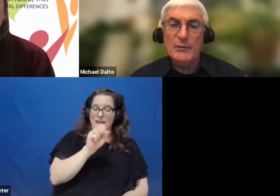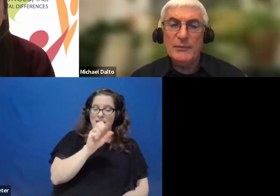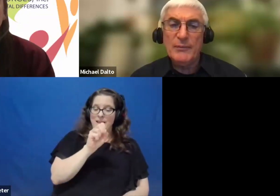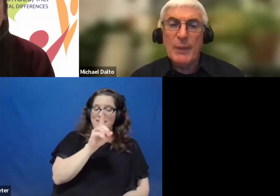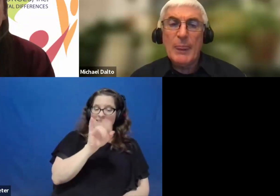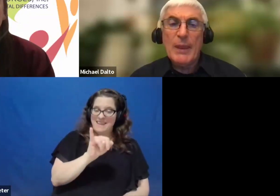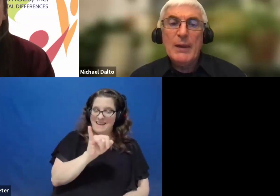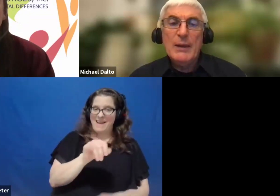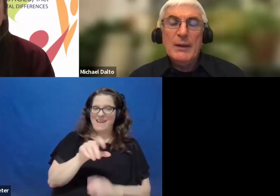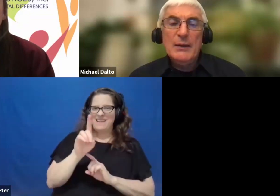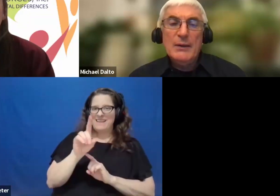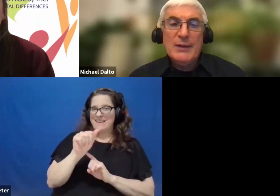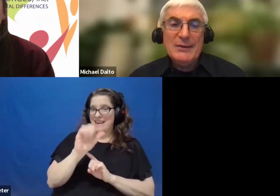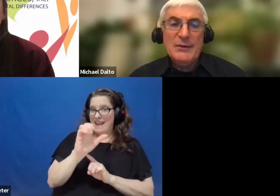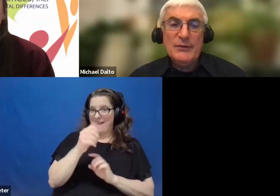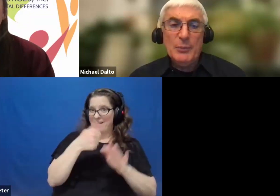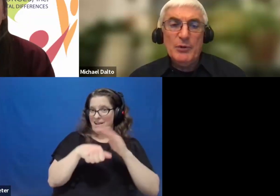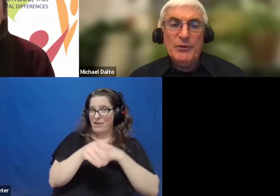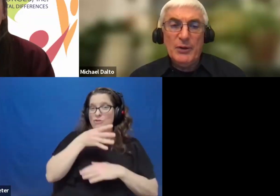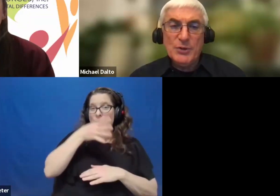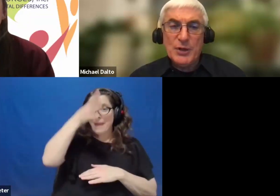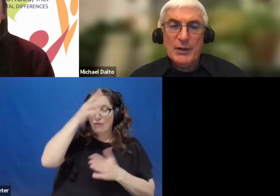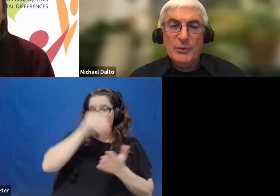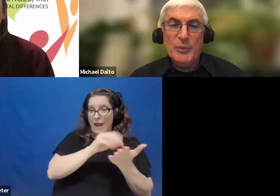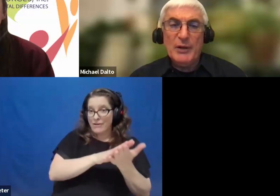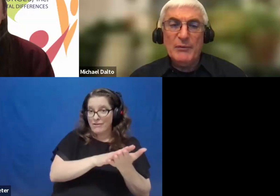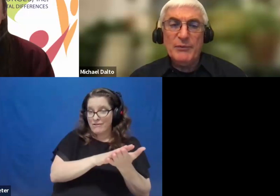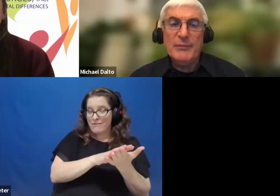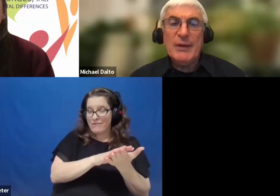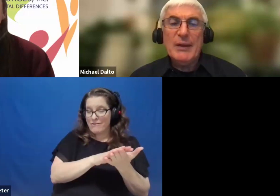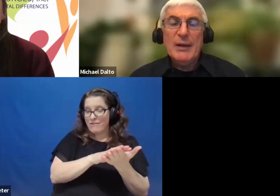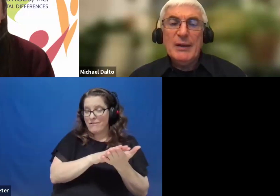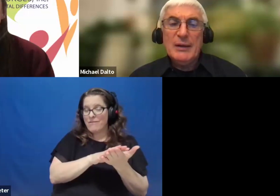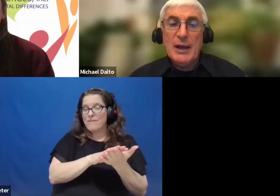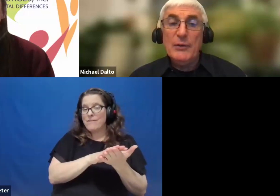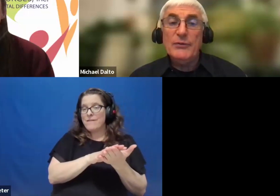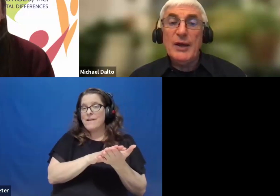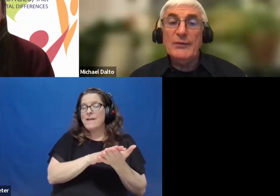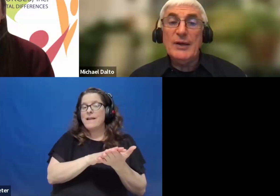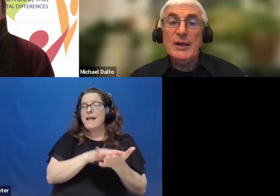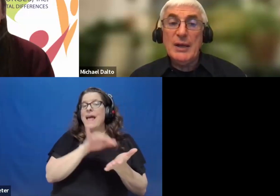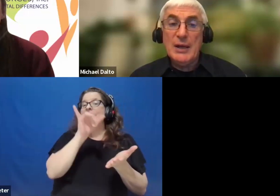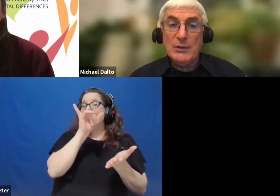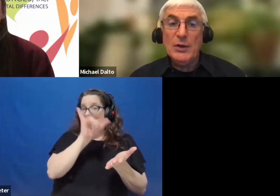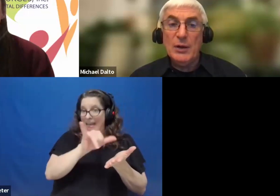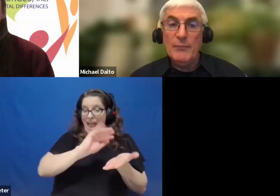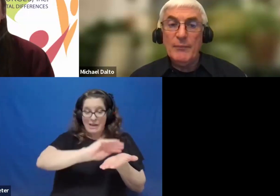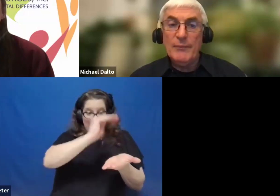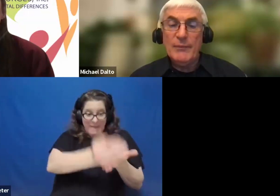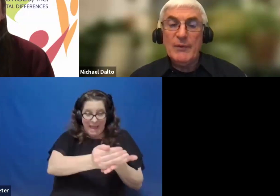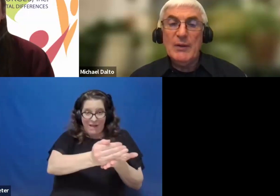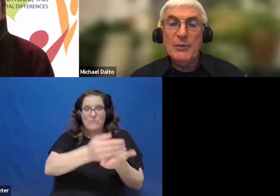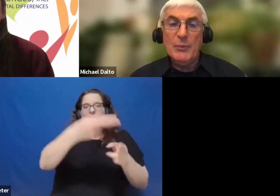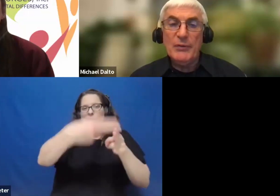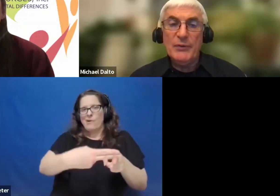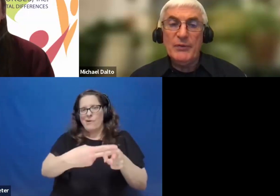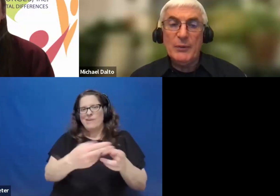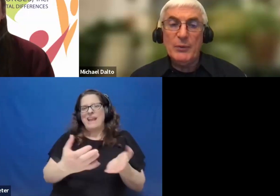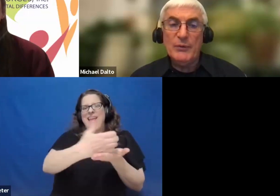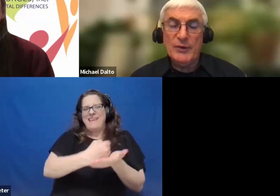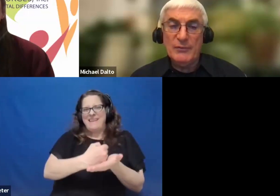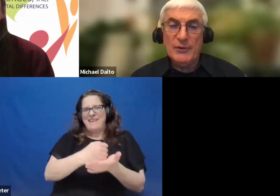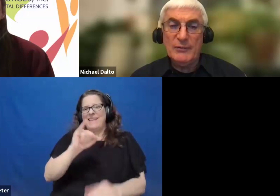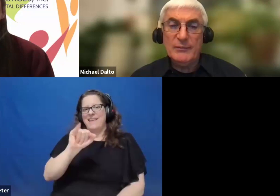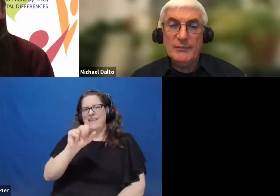record, that disabled adult child benefit counts as income in the month that